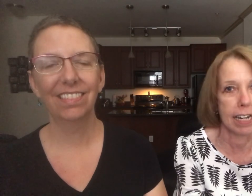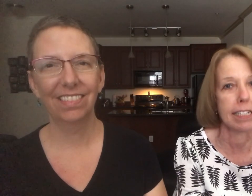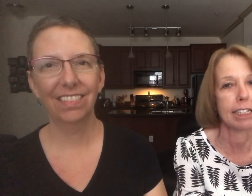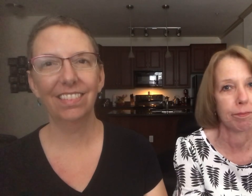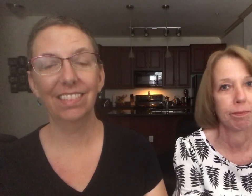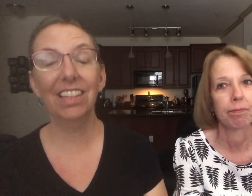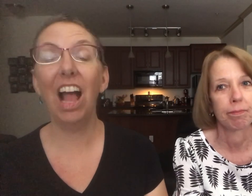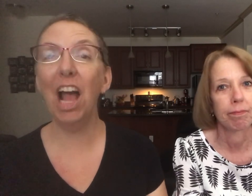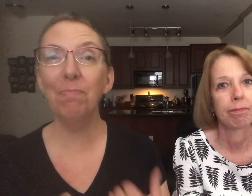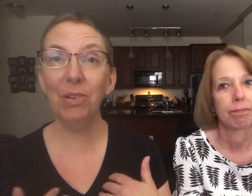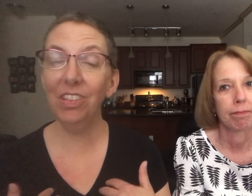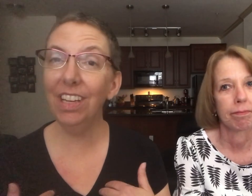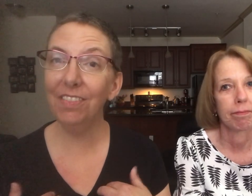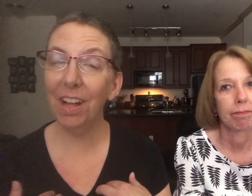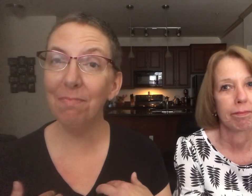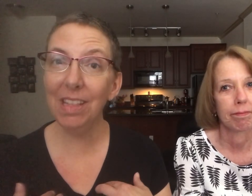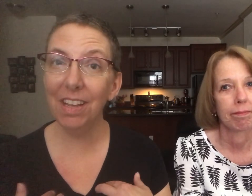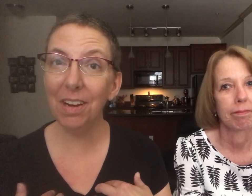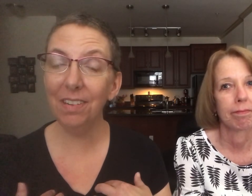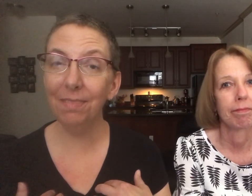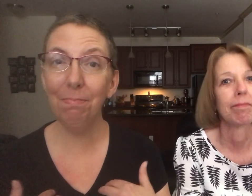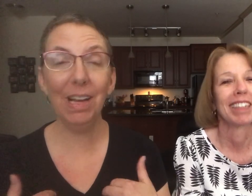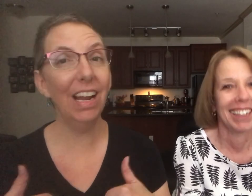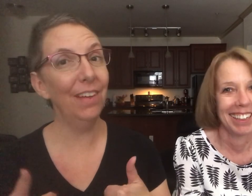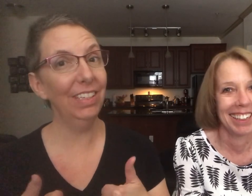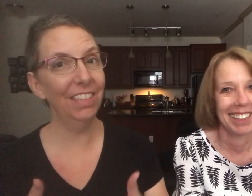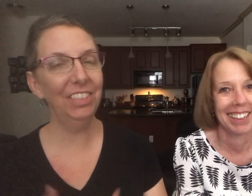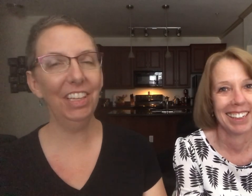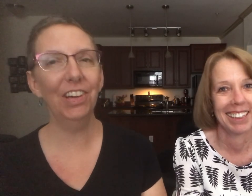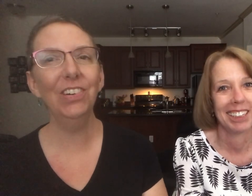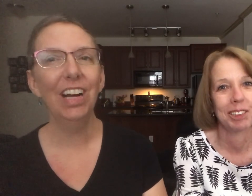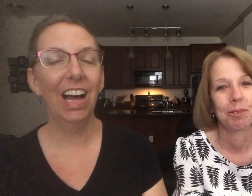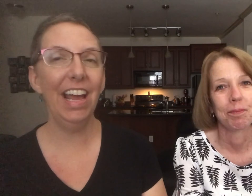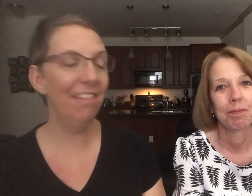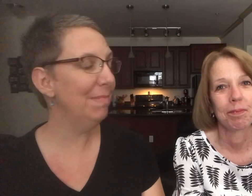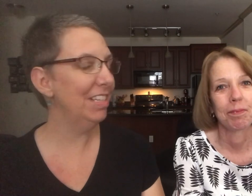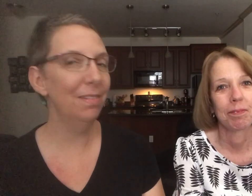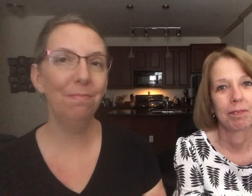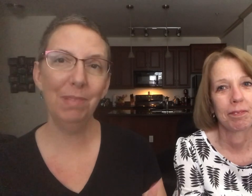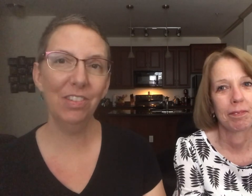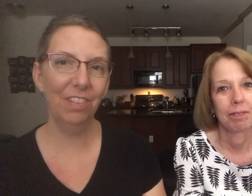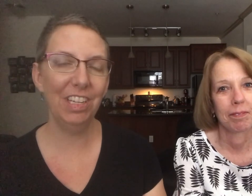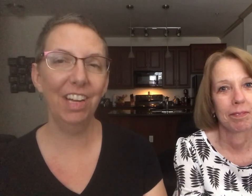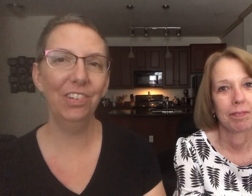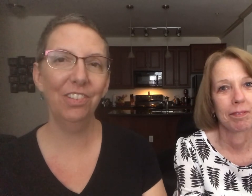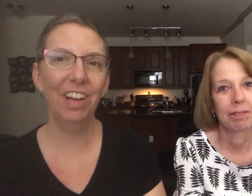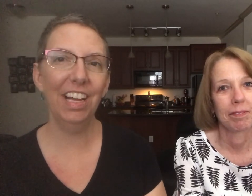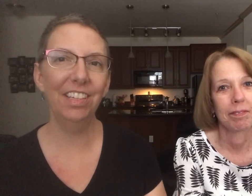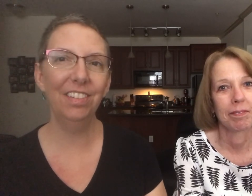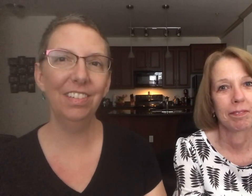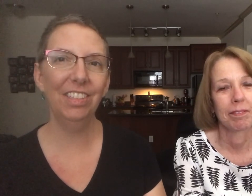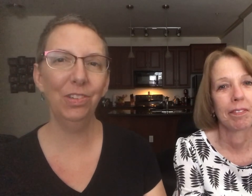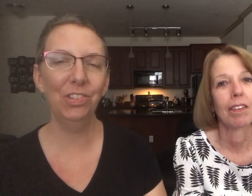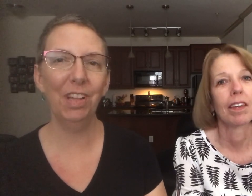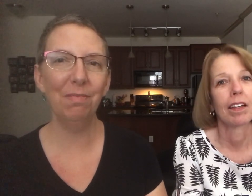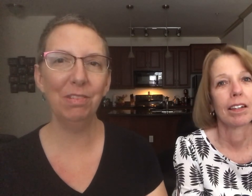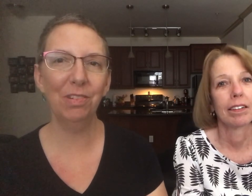States. I personally have not been there, but I would love to go. I have been to Pennsylvania. I don't know if I had told you that before,